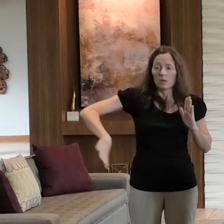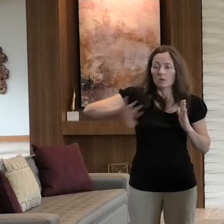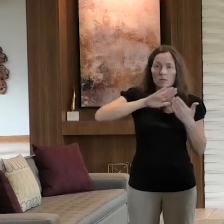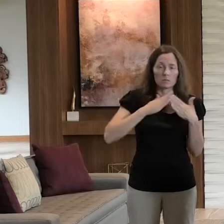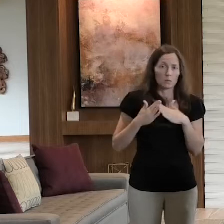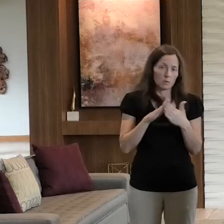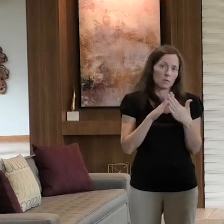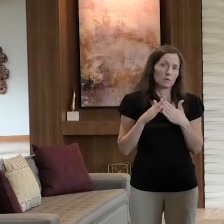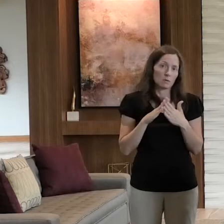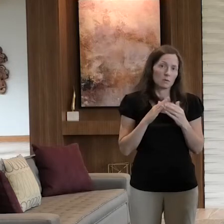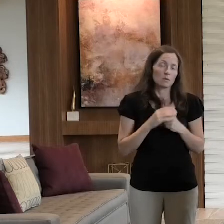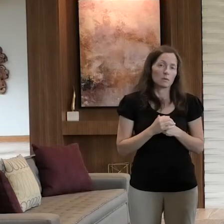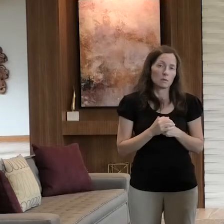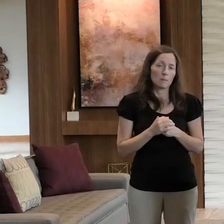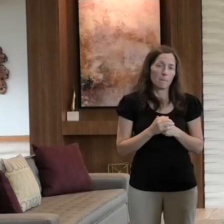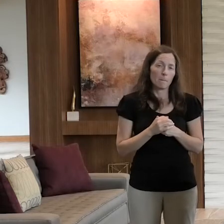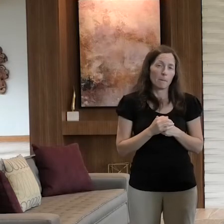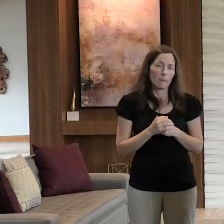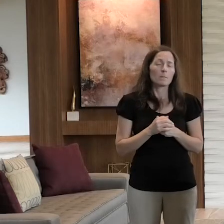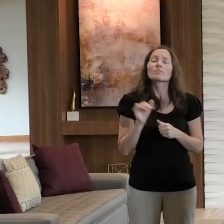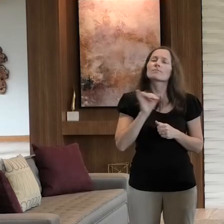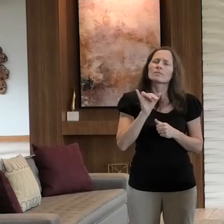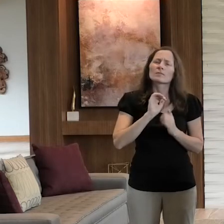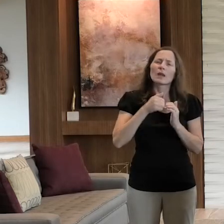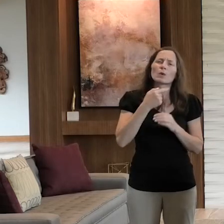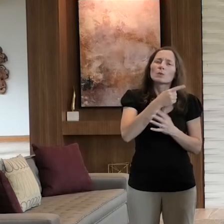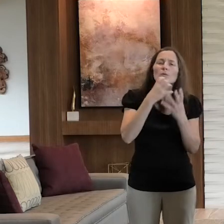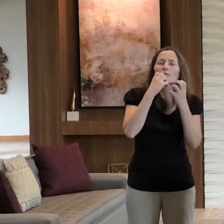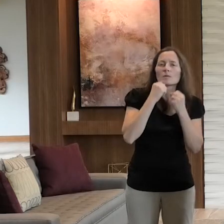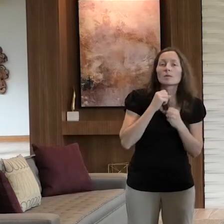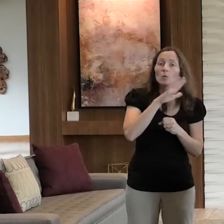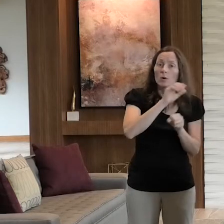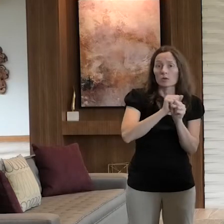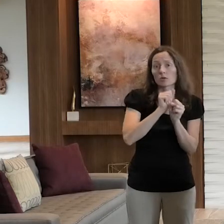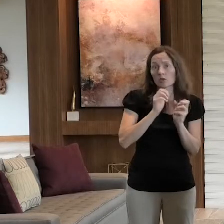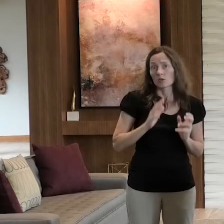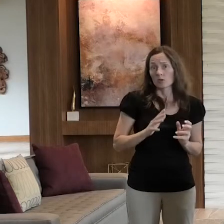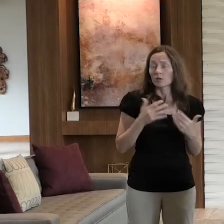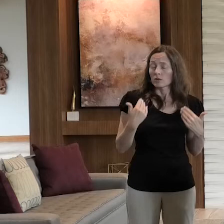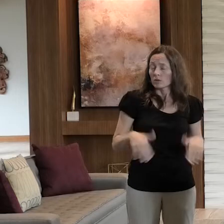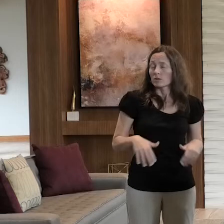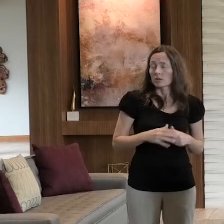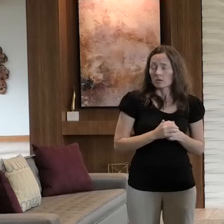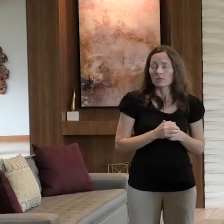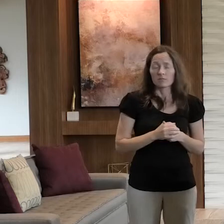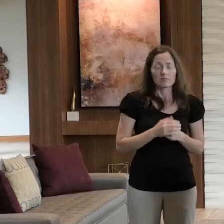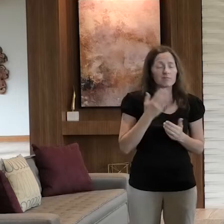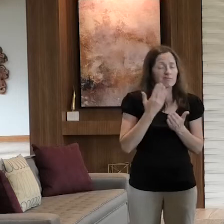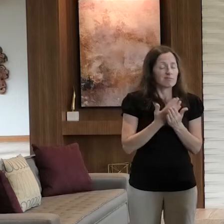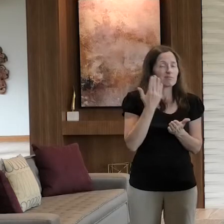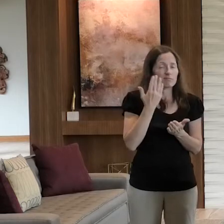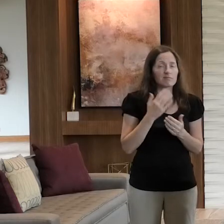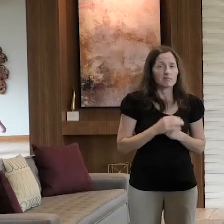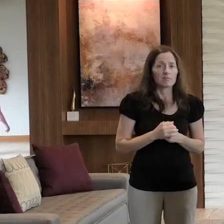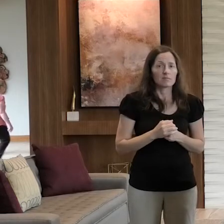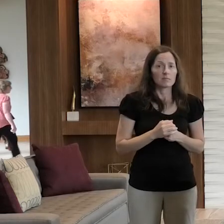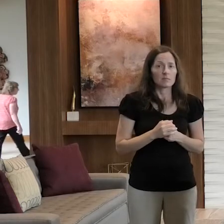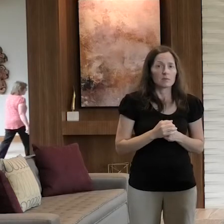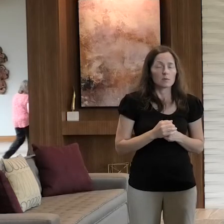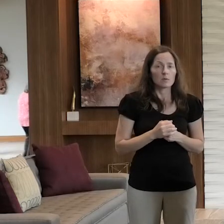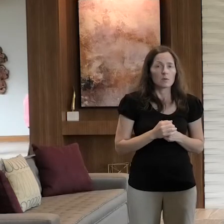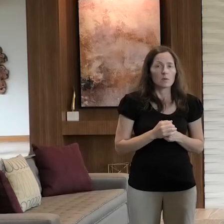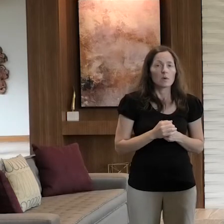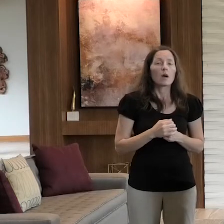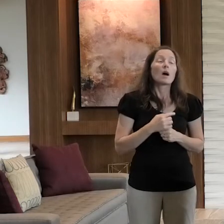you value your employees. And I I would suggest that that is a